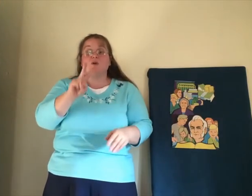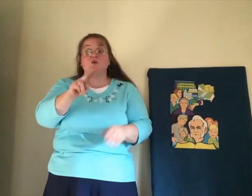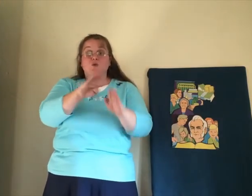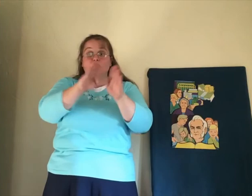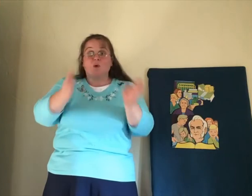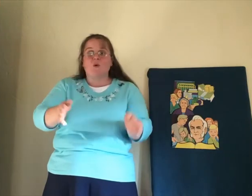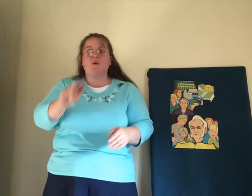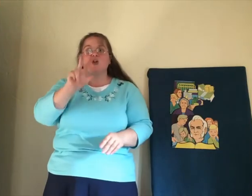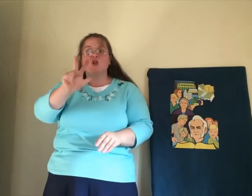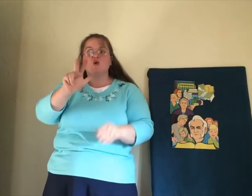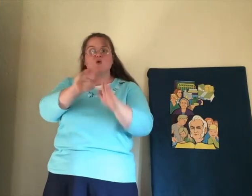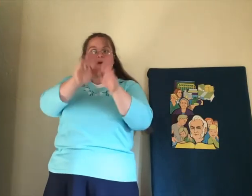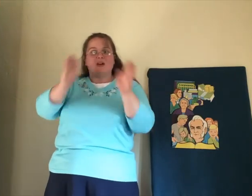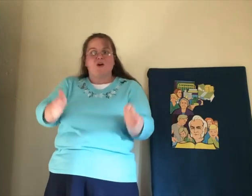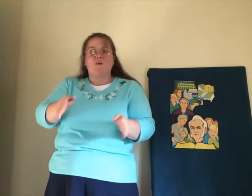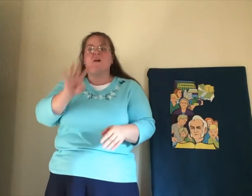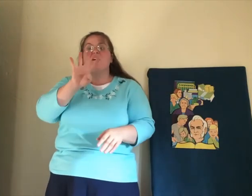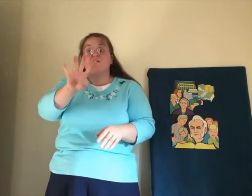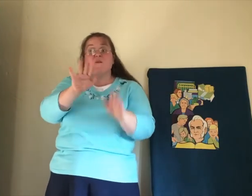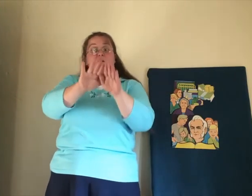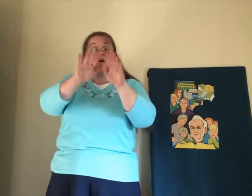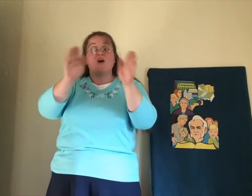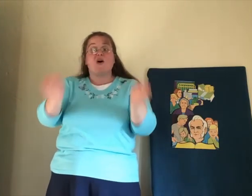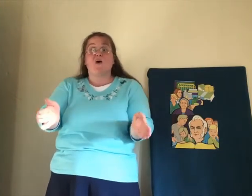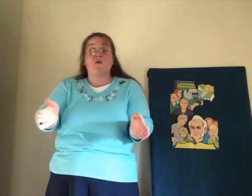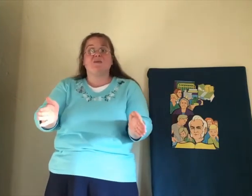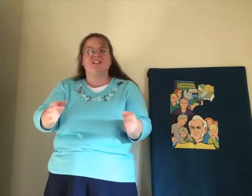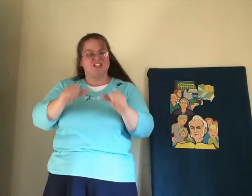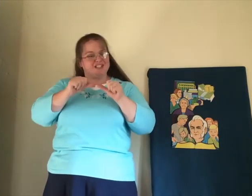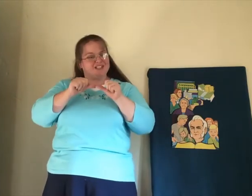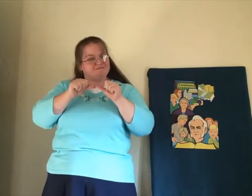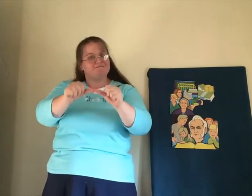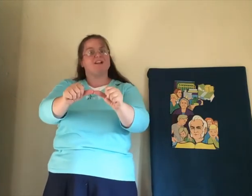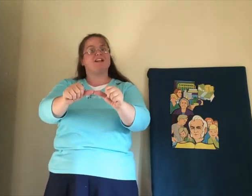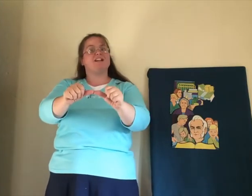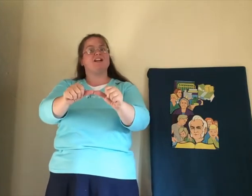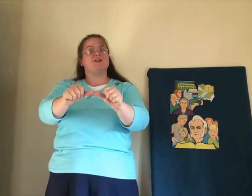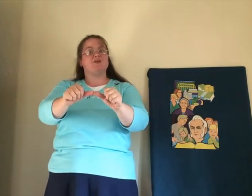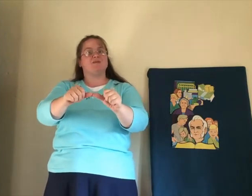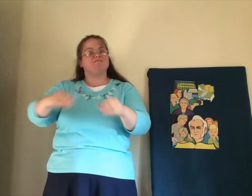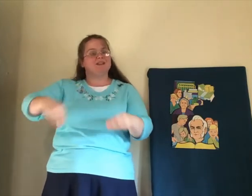And God gave them one home, two homes, three homes, four homes.